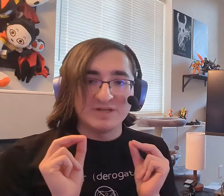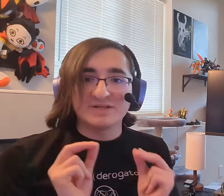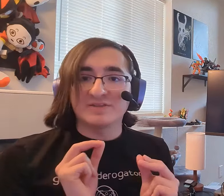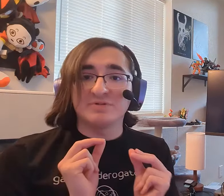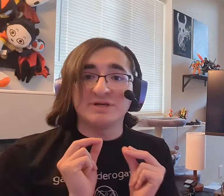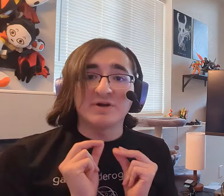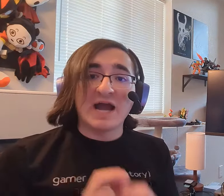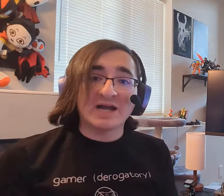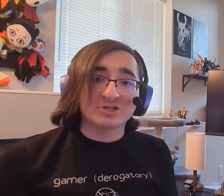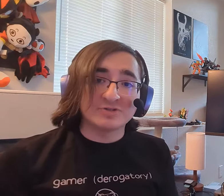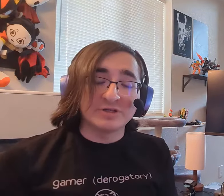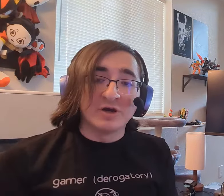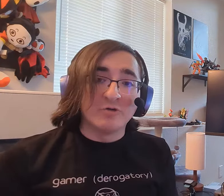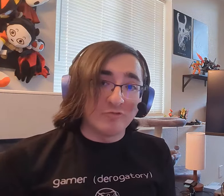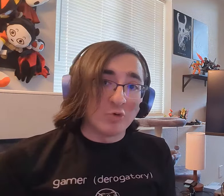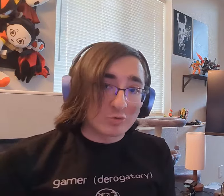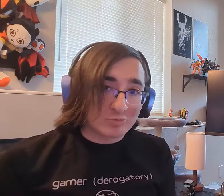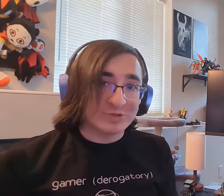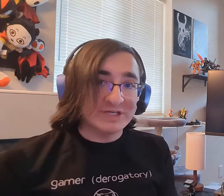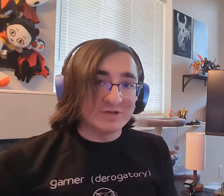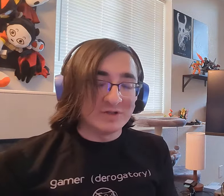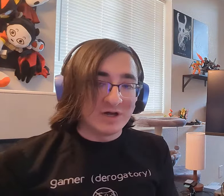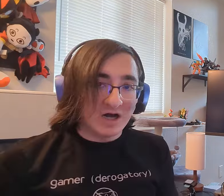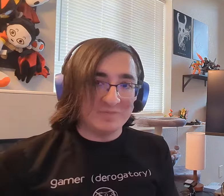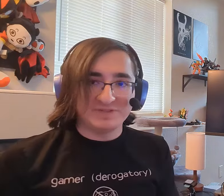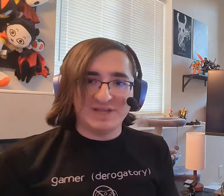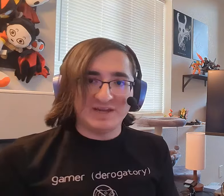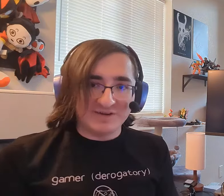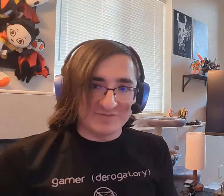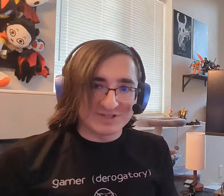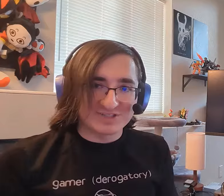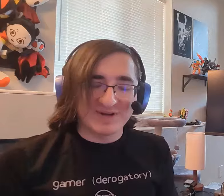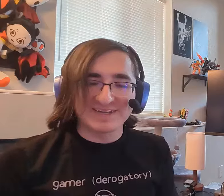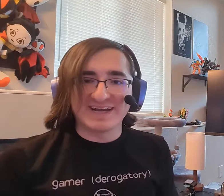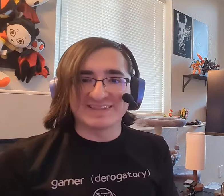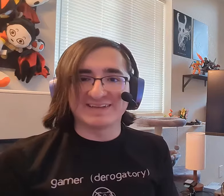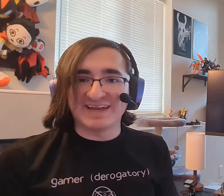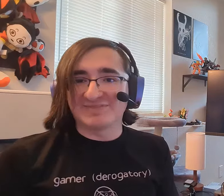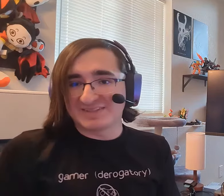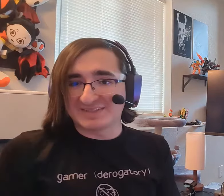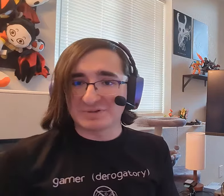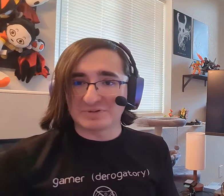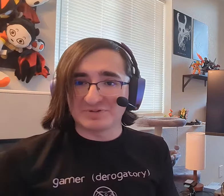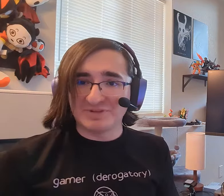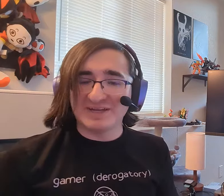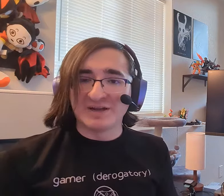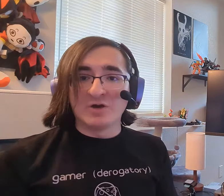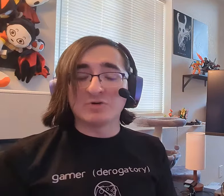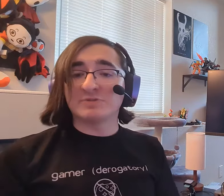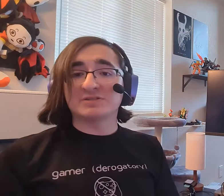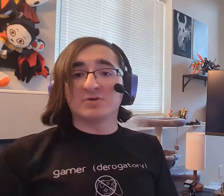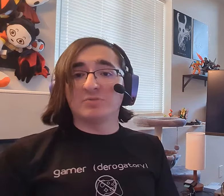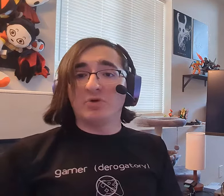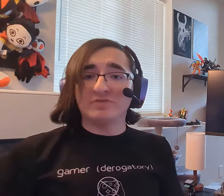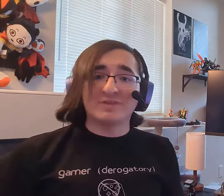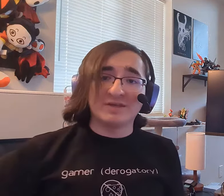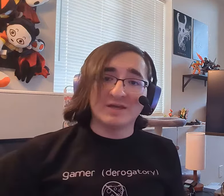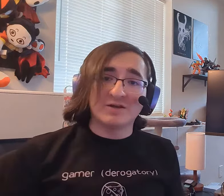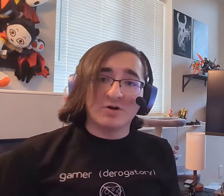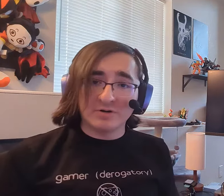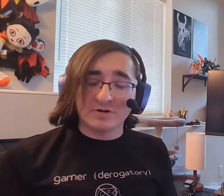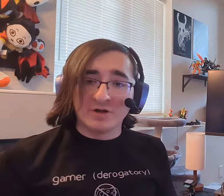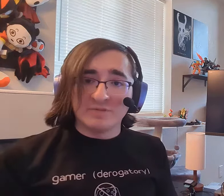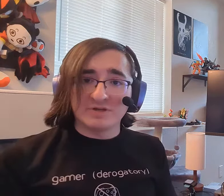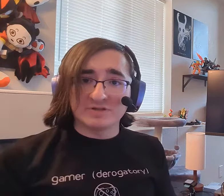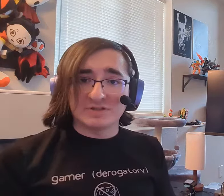perfectly, making the player actually, for real, upset and frustrated at the game as they struggle to play it, which makes the whole point of the thing